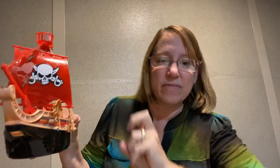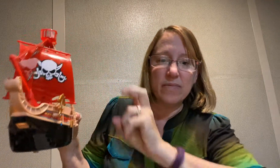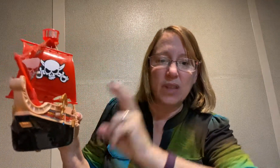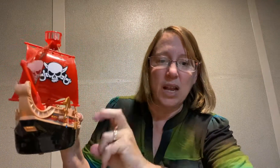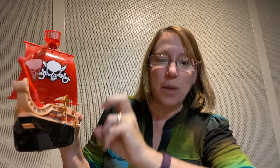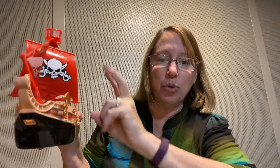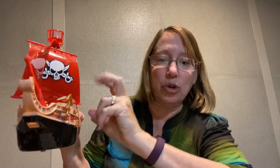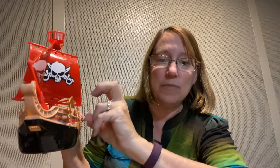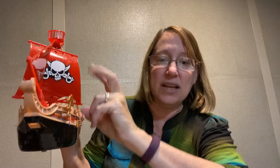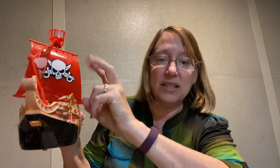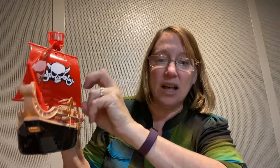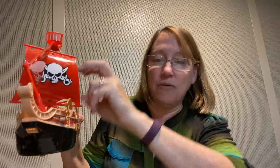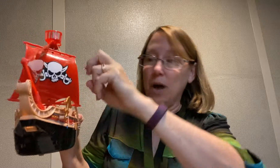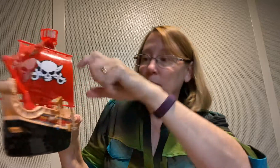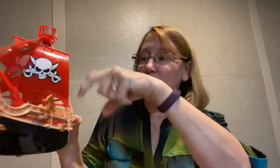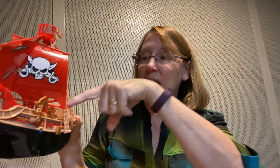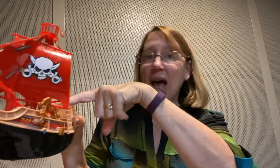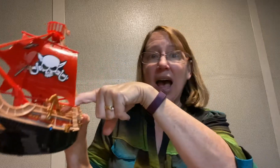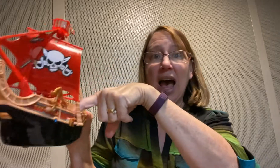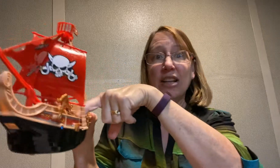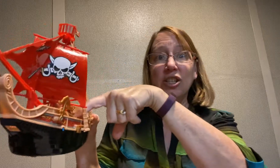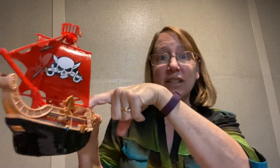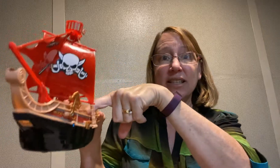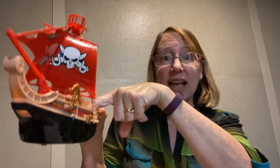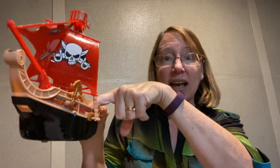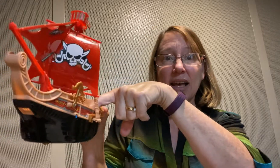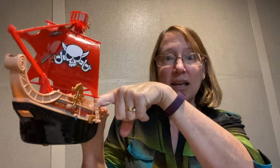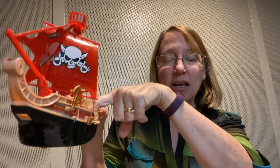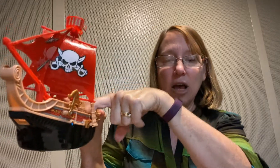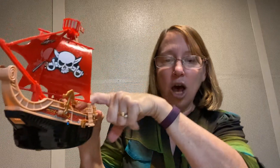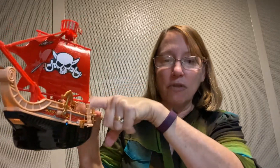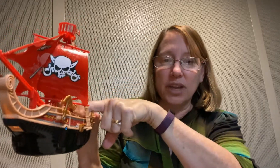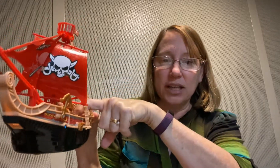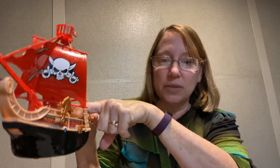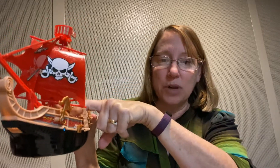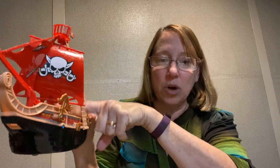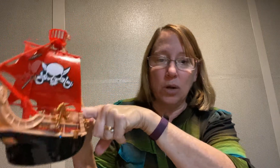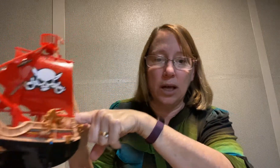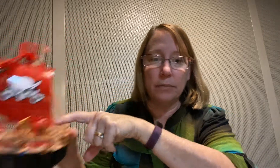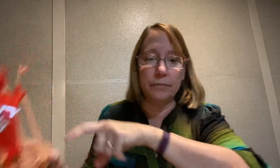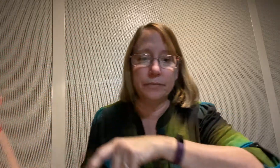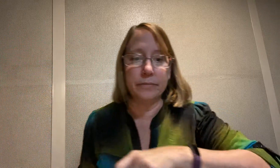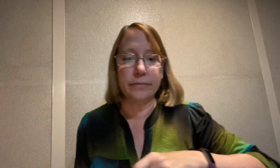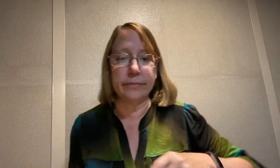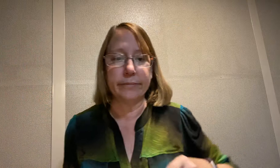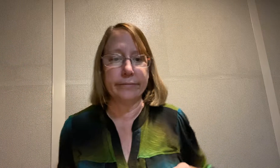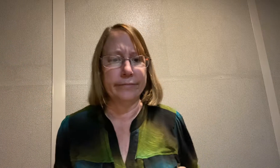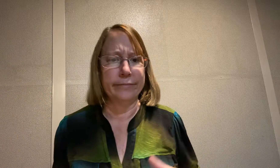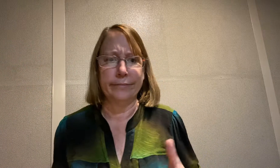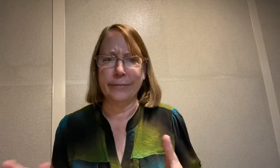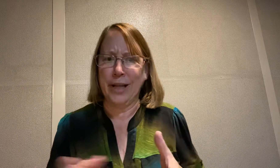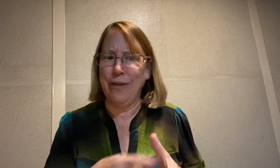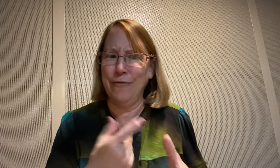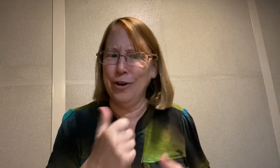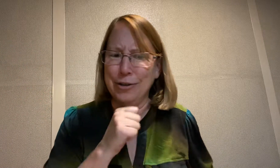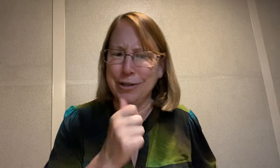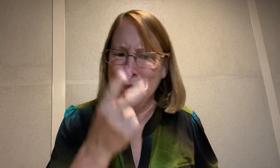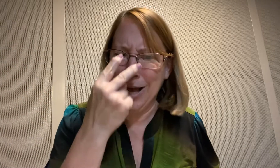and I pulled myself up onto the deck of the Hispaniola. At first, I